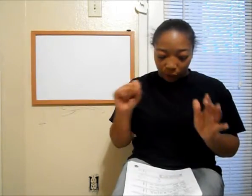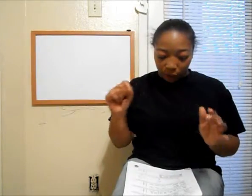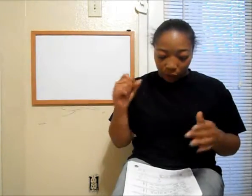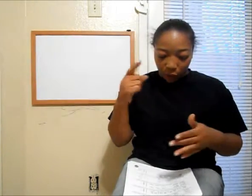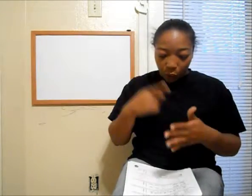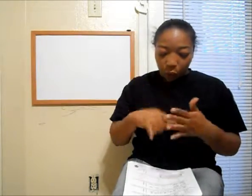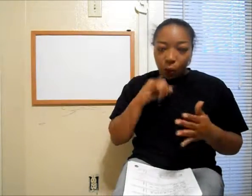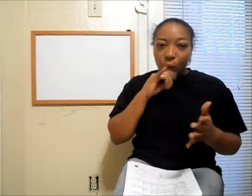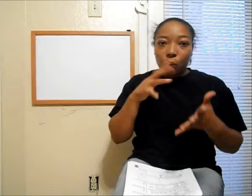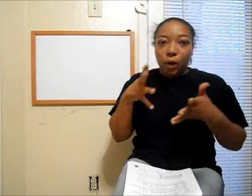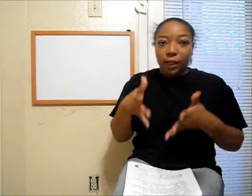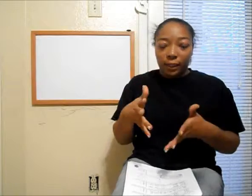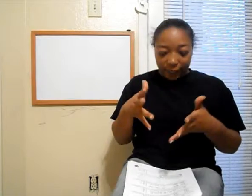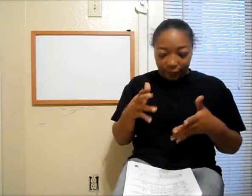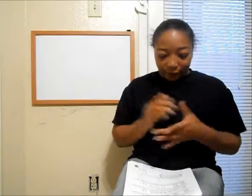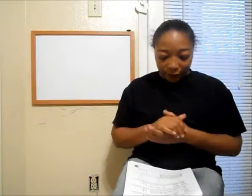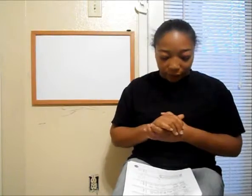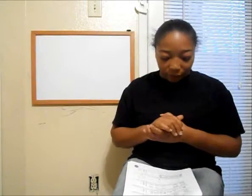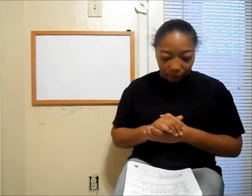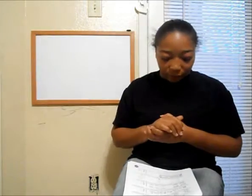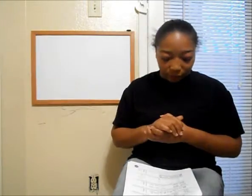shows what is left?